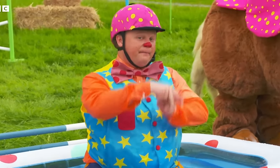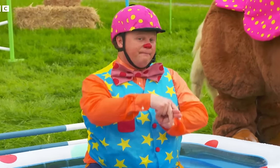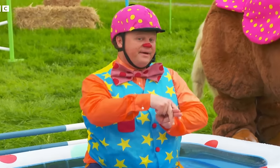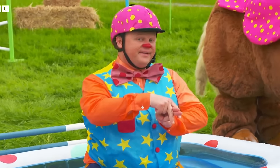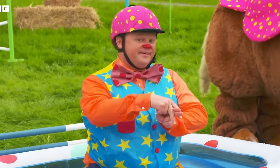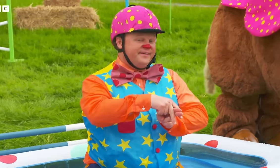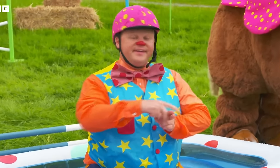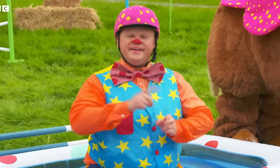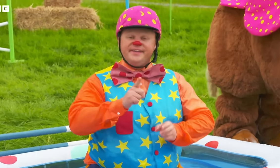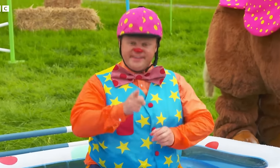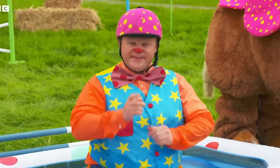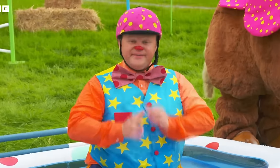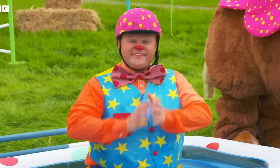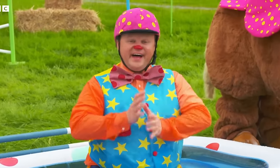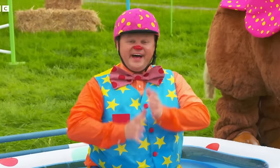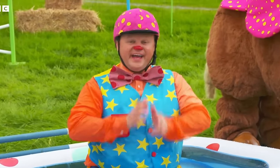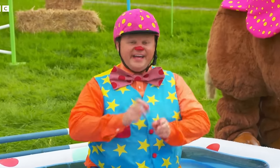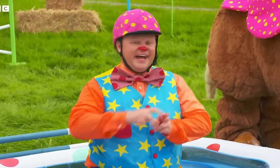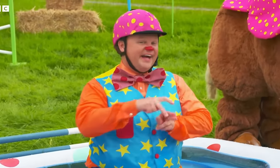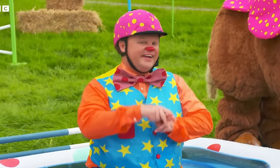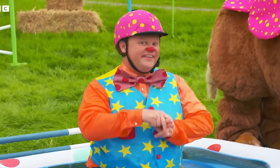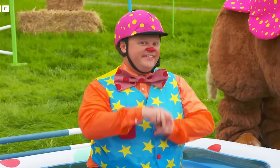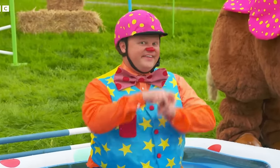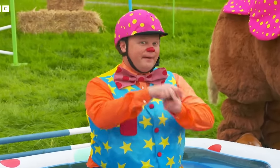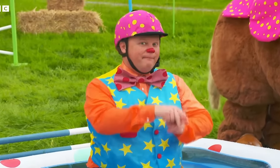jump. You sign jump.